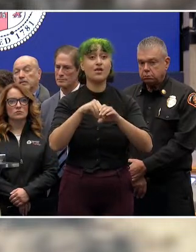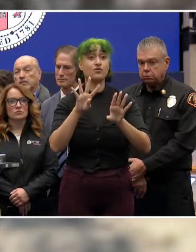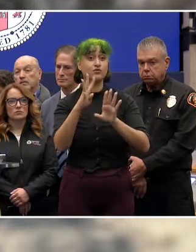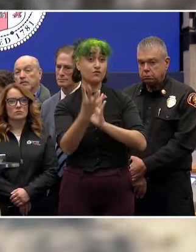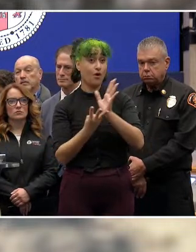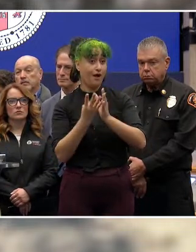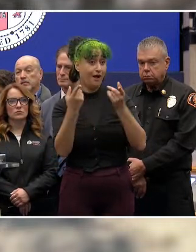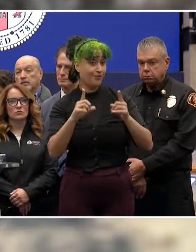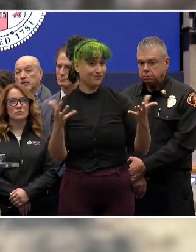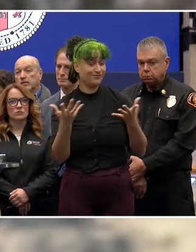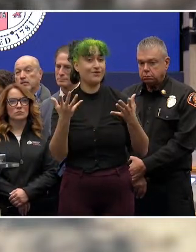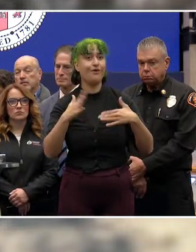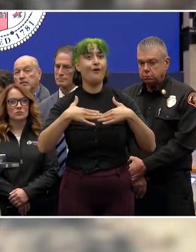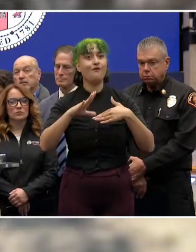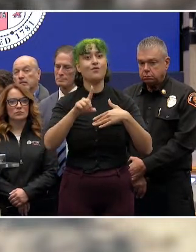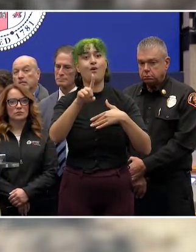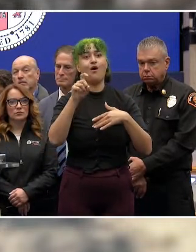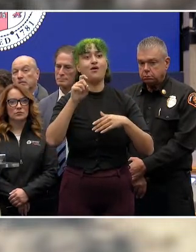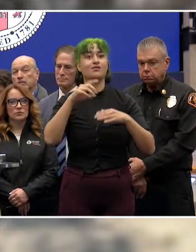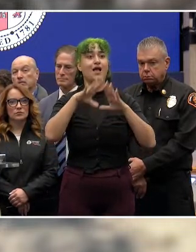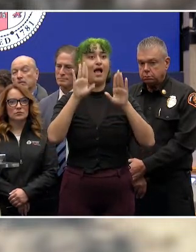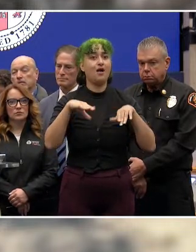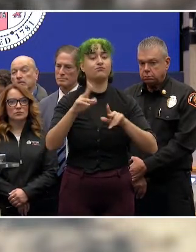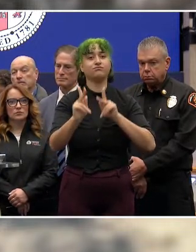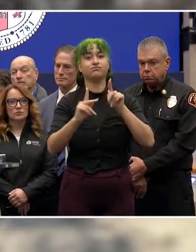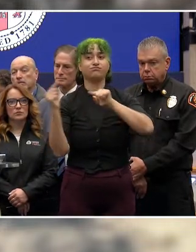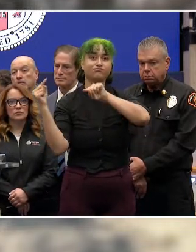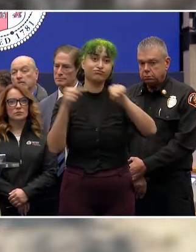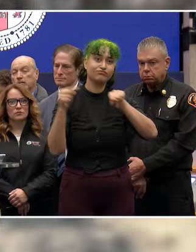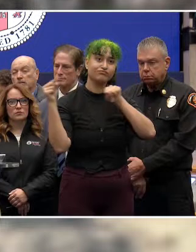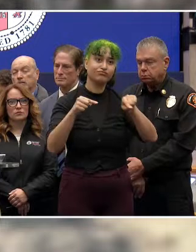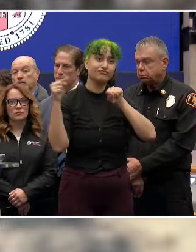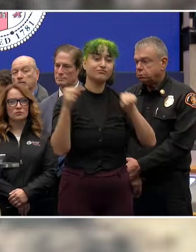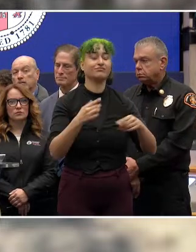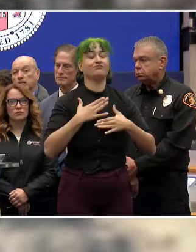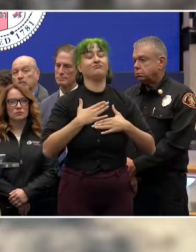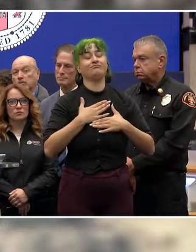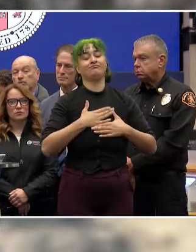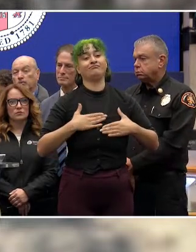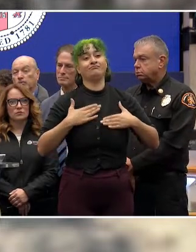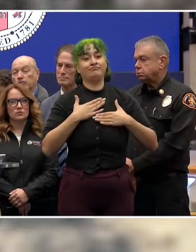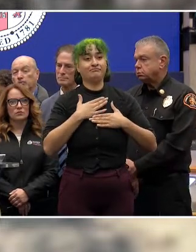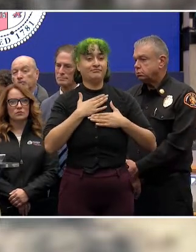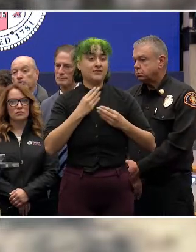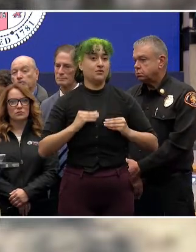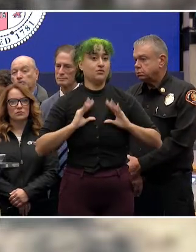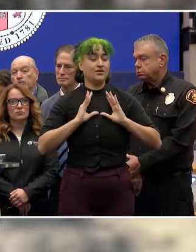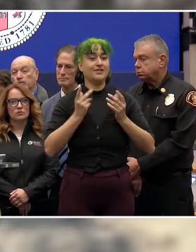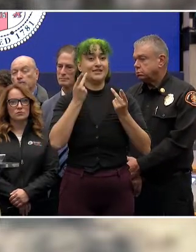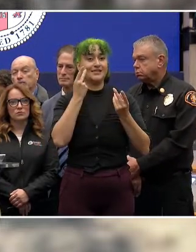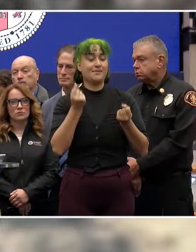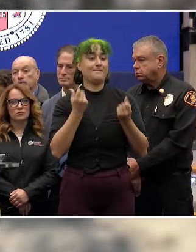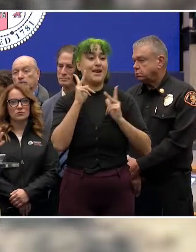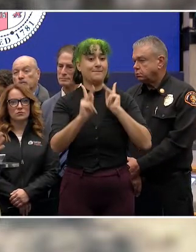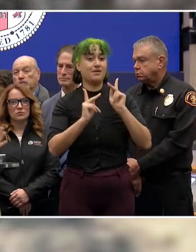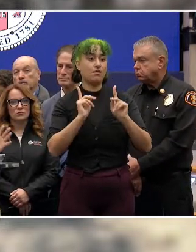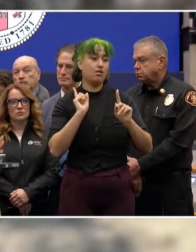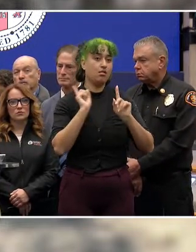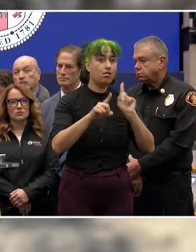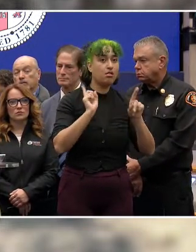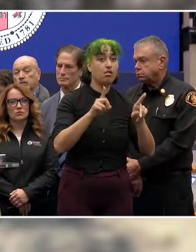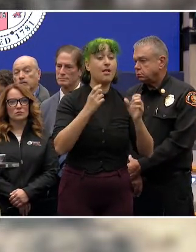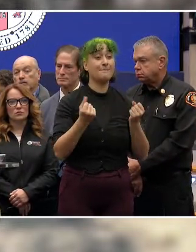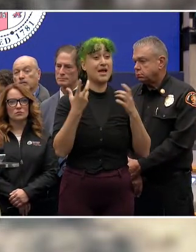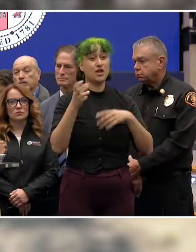hours, over 100 households came. It was encouraging to see the number of people who were there, many of